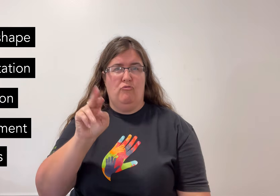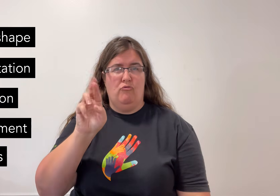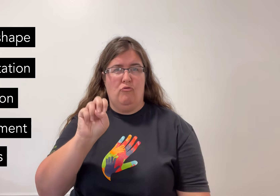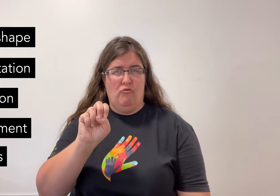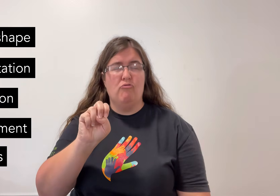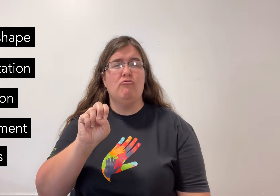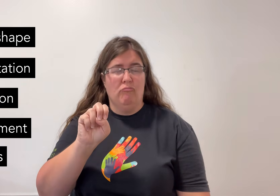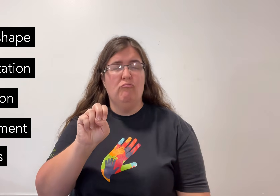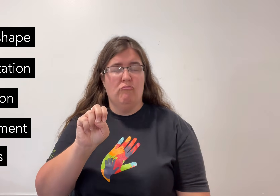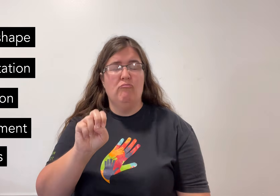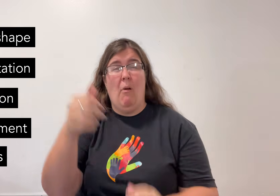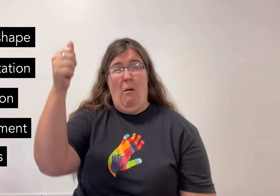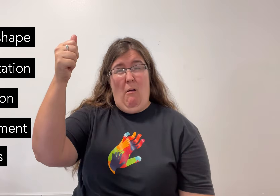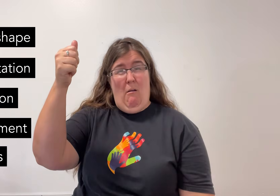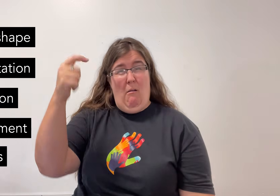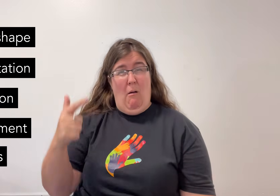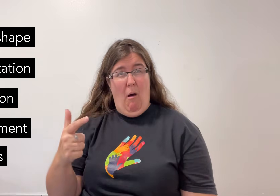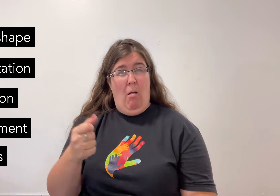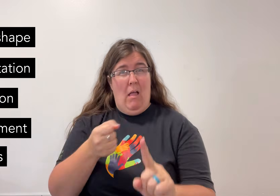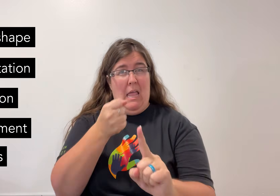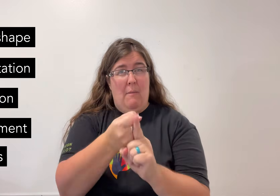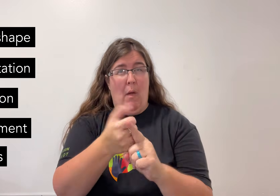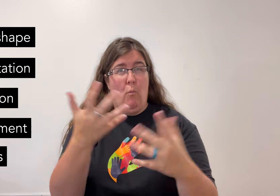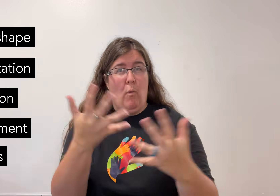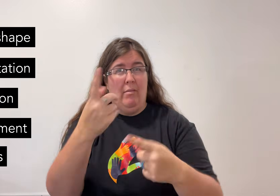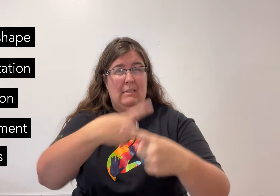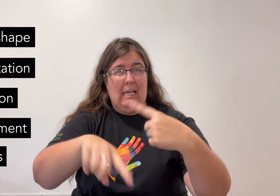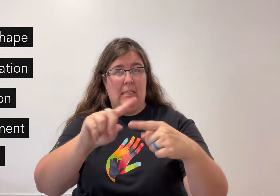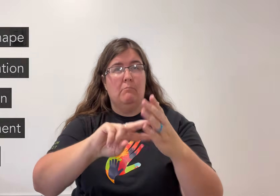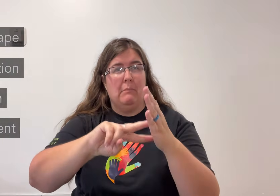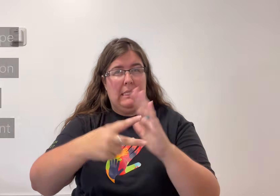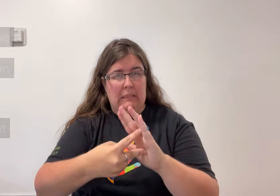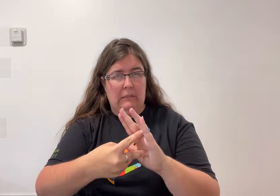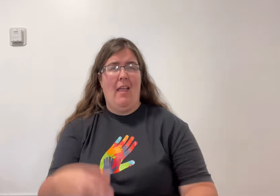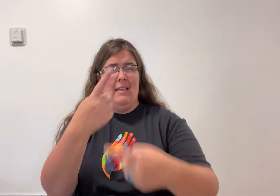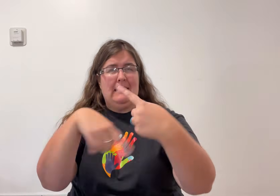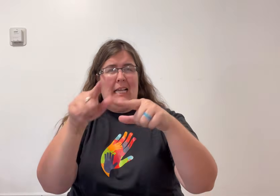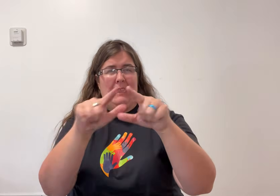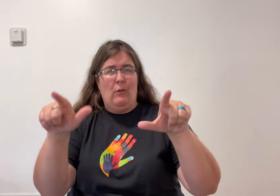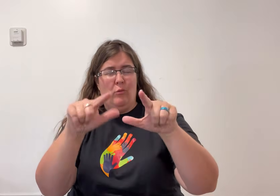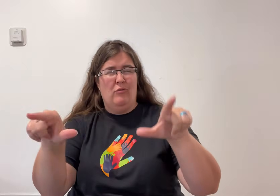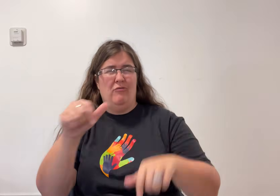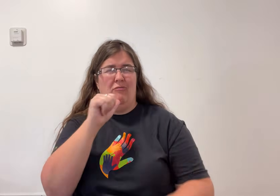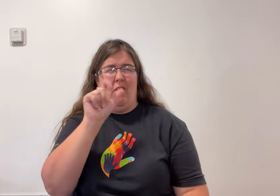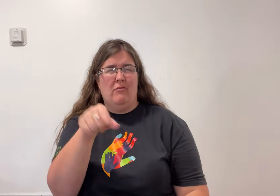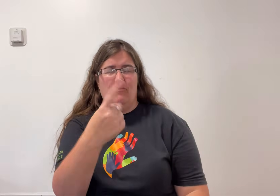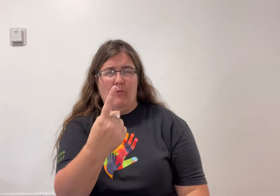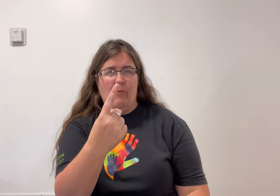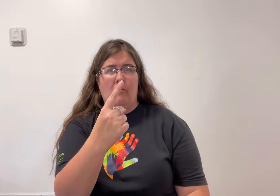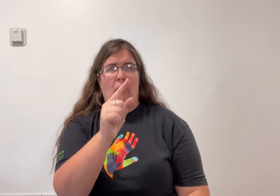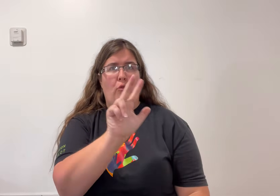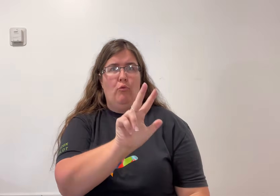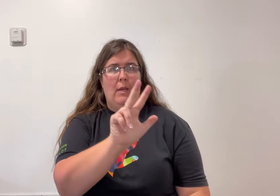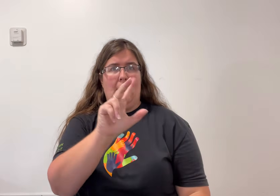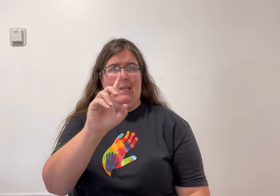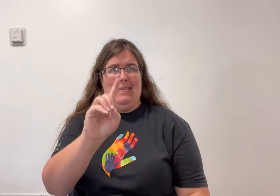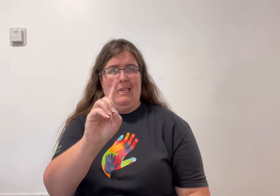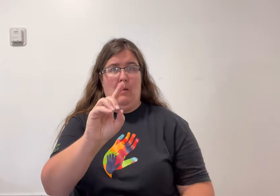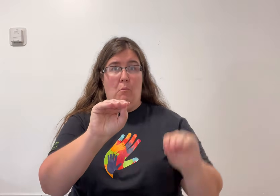posture. All 5 of these impact what a sign means. The thing is that sign languages don't just have